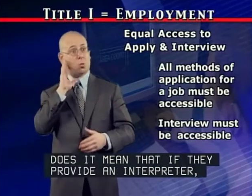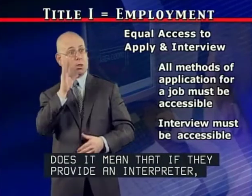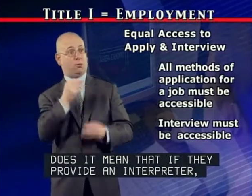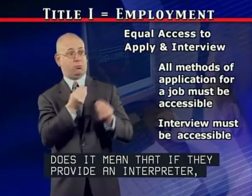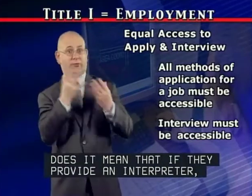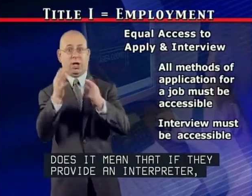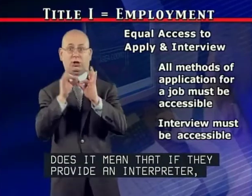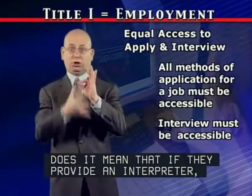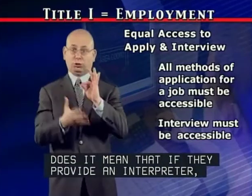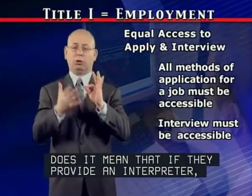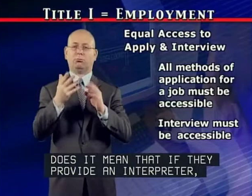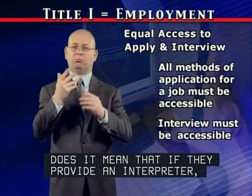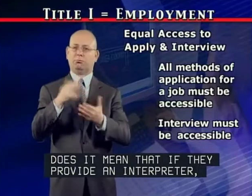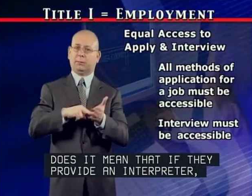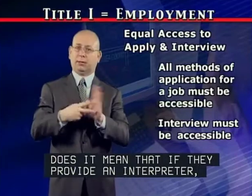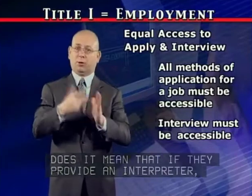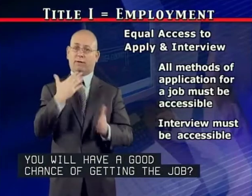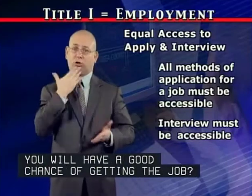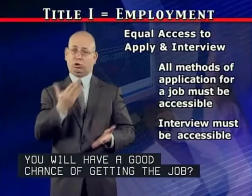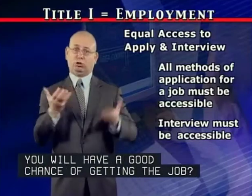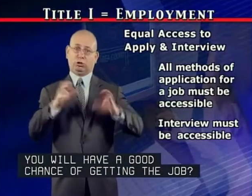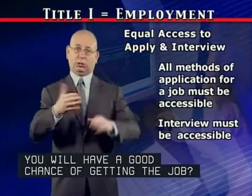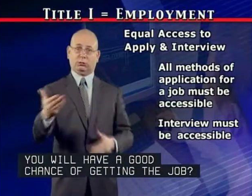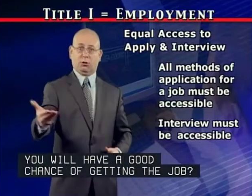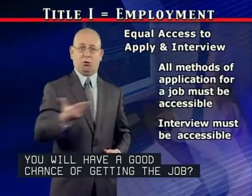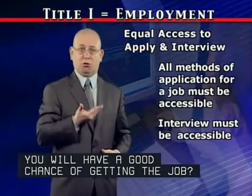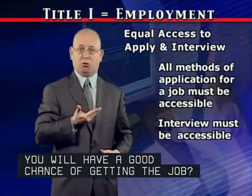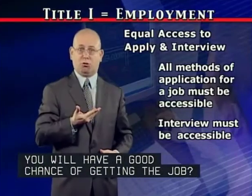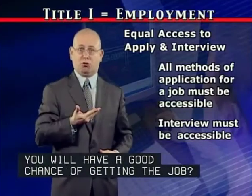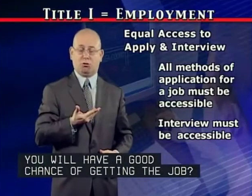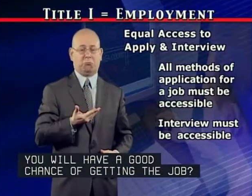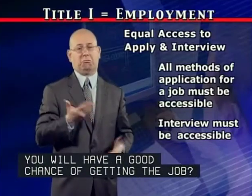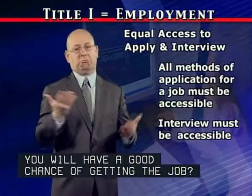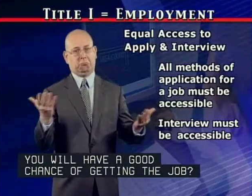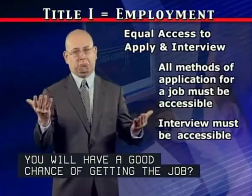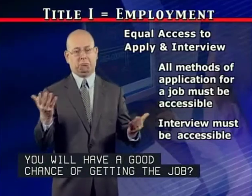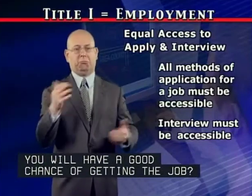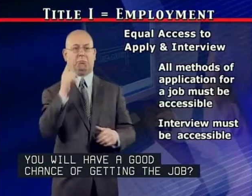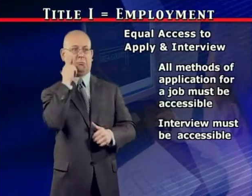Does it mean that if they provide an interpreter, you will have a good chance of getting the job?